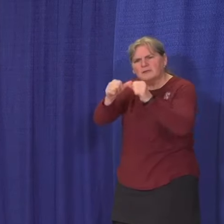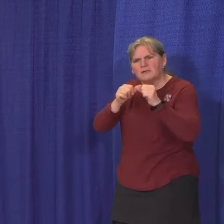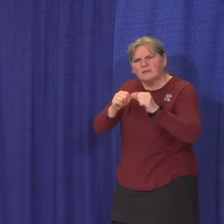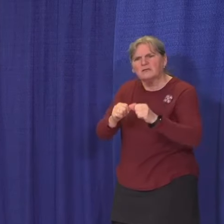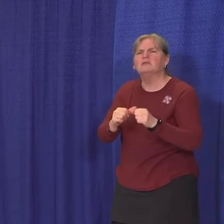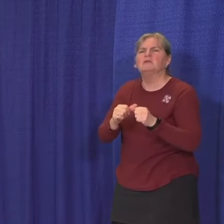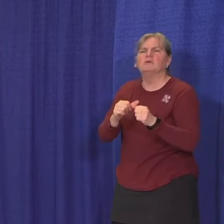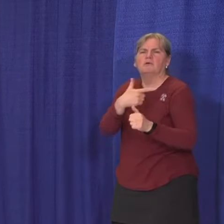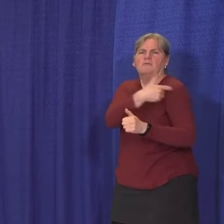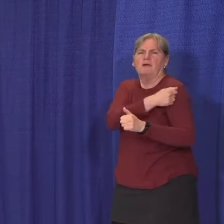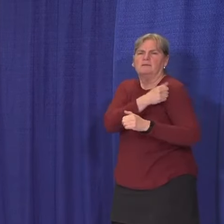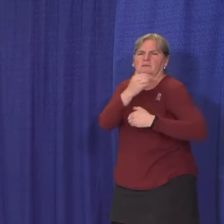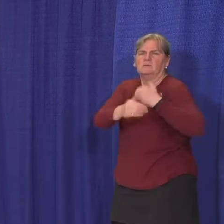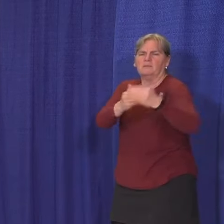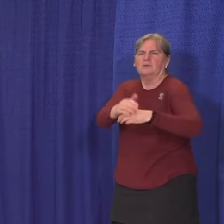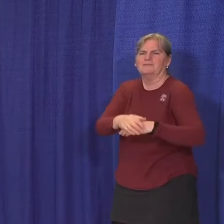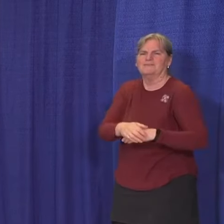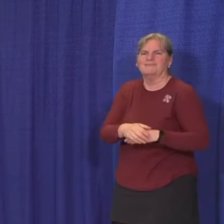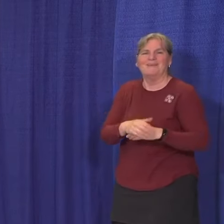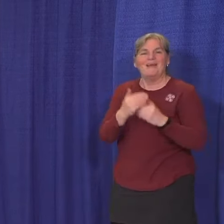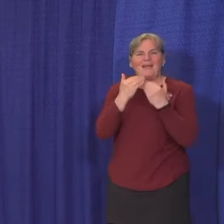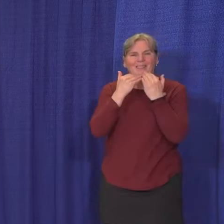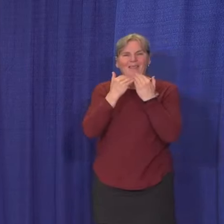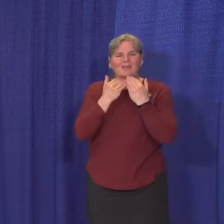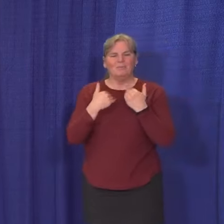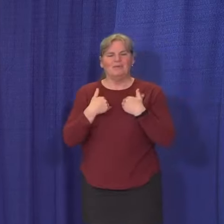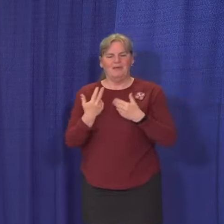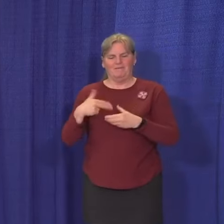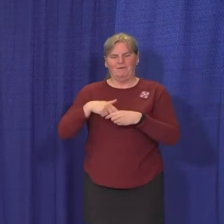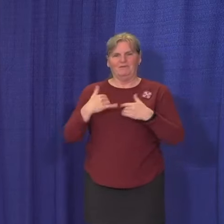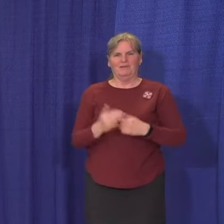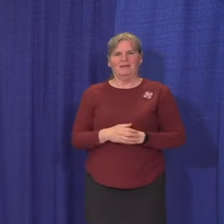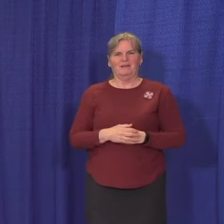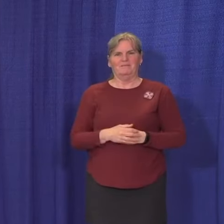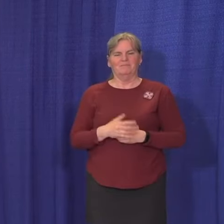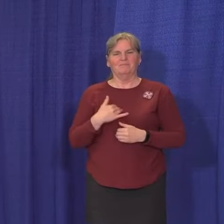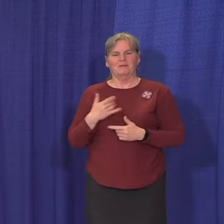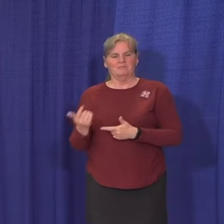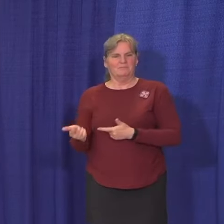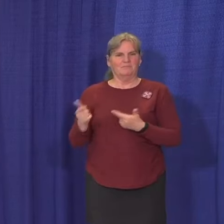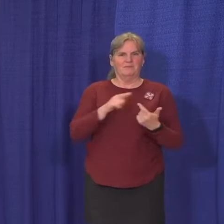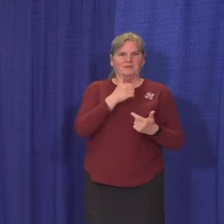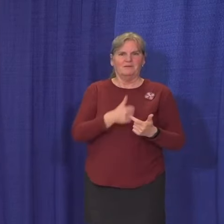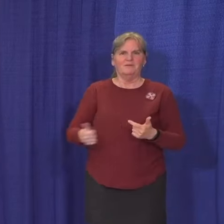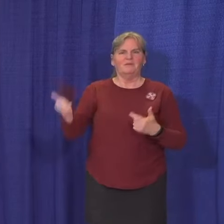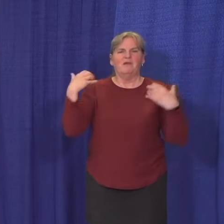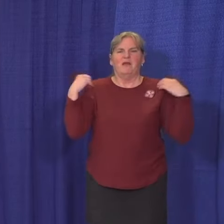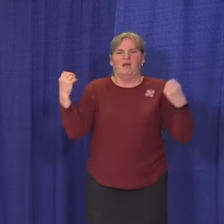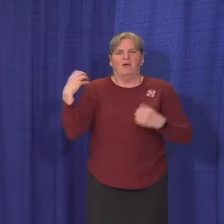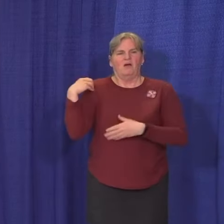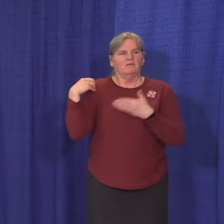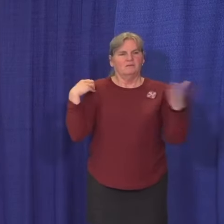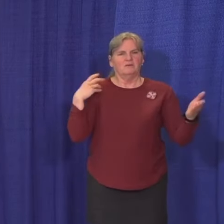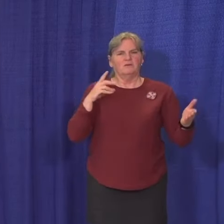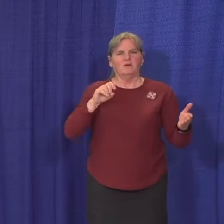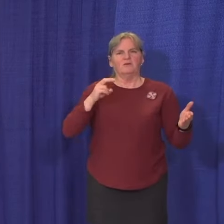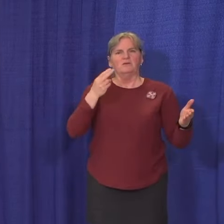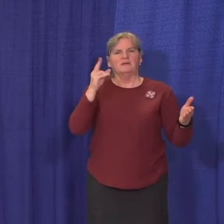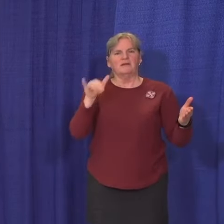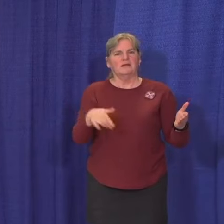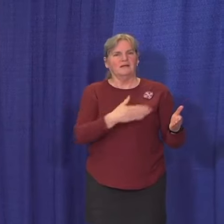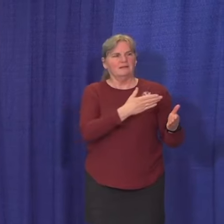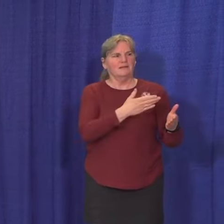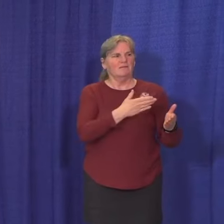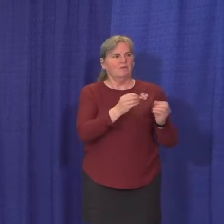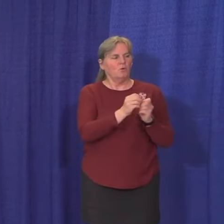Thank you for the opportunity to be here this morning. I'll now turn to our Chief Medical Officer of Health, Dr. Hanley, for